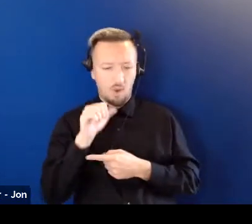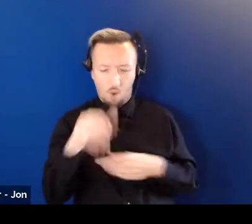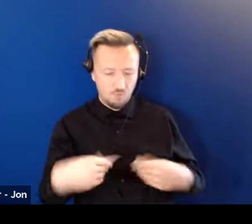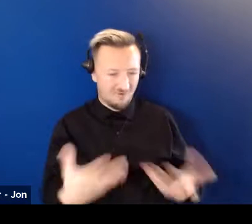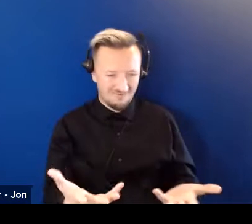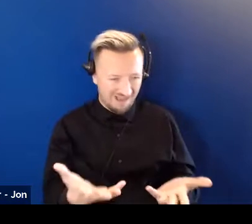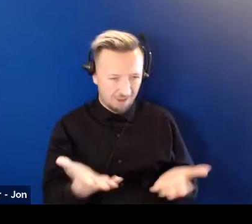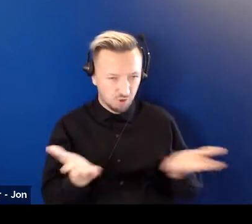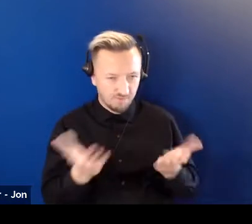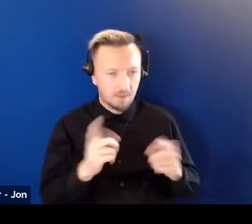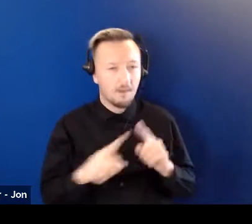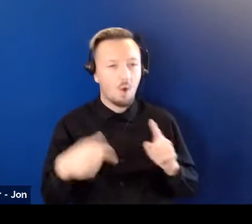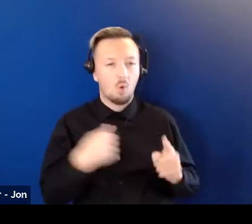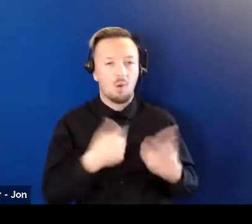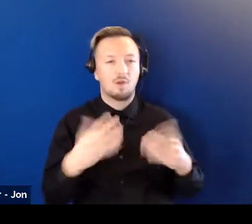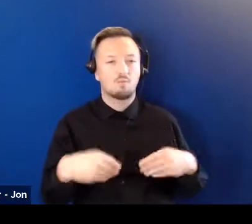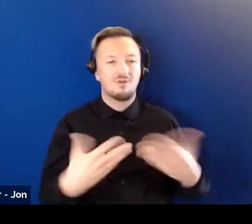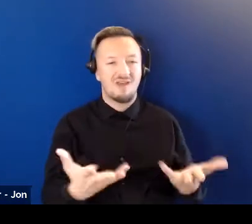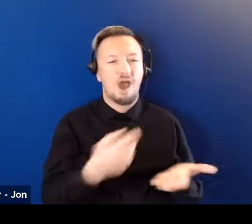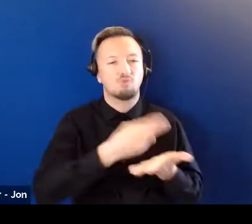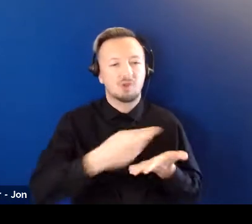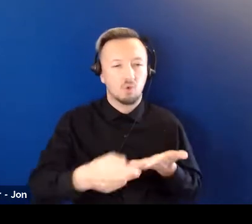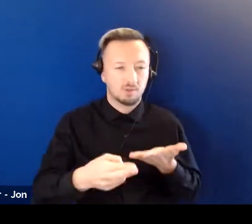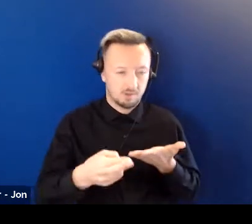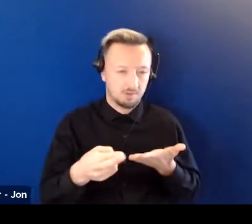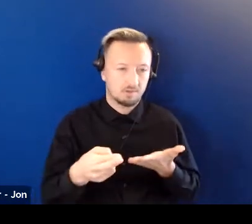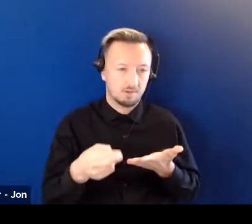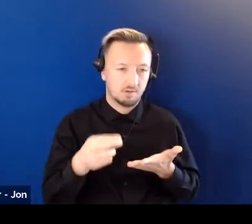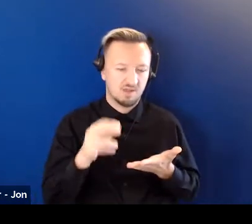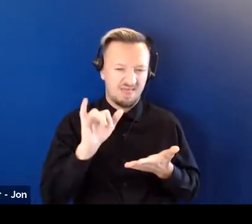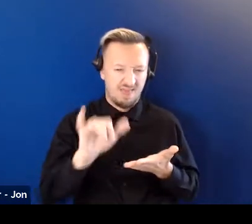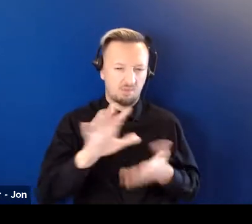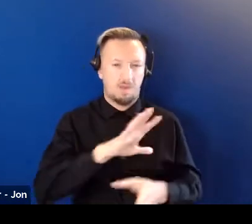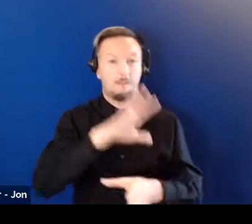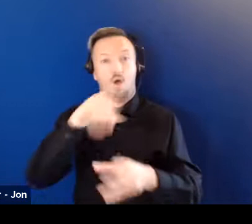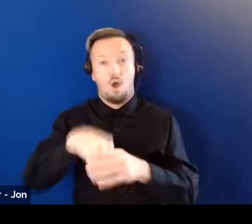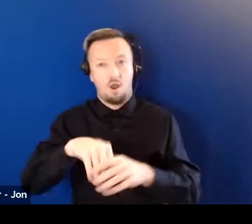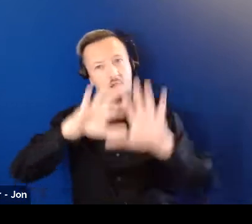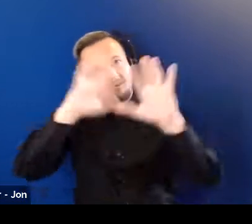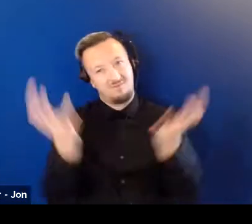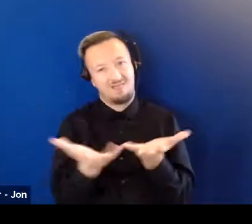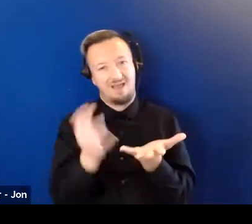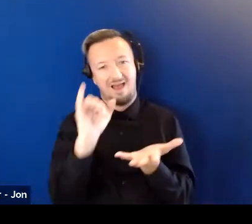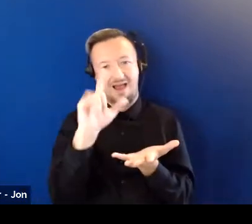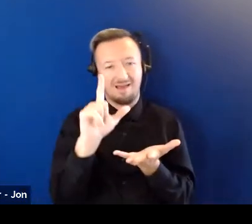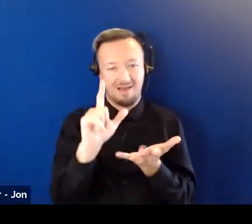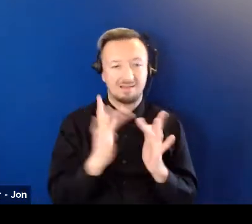as a resource, and we wanted to show our support as part of the CIL network in Colorado.